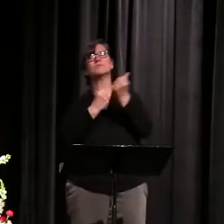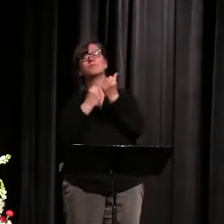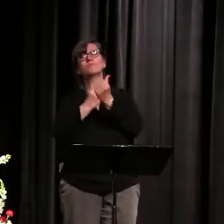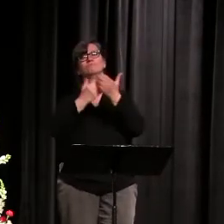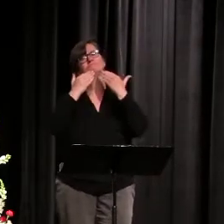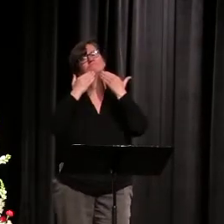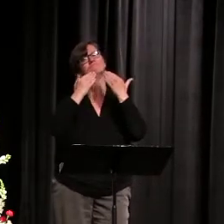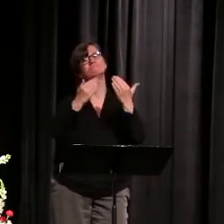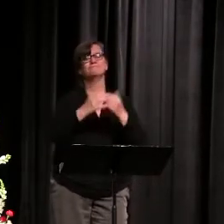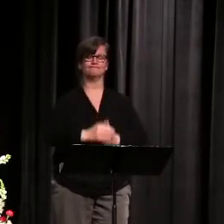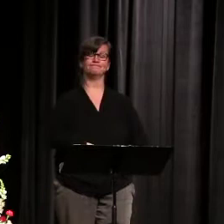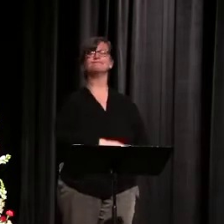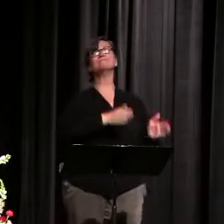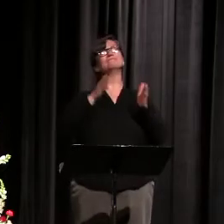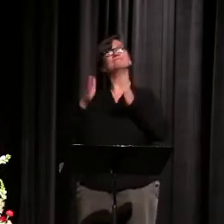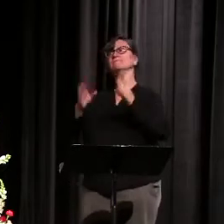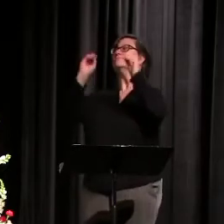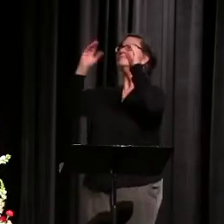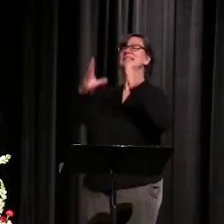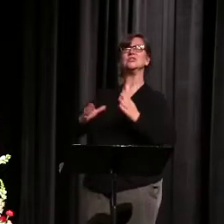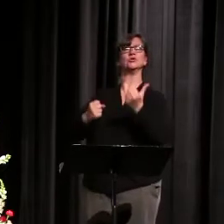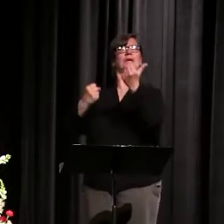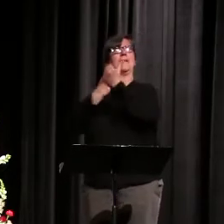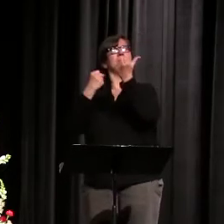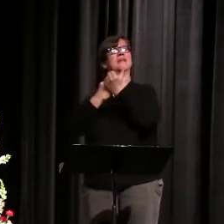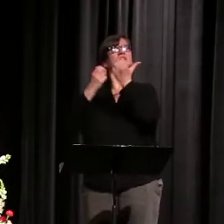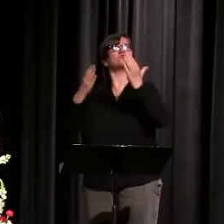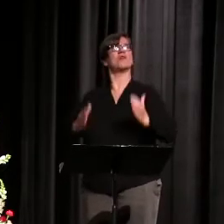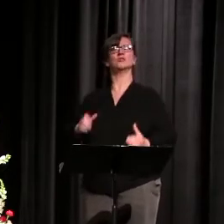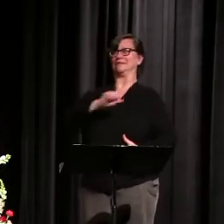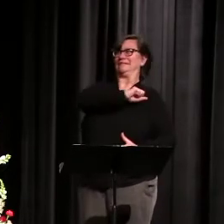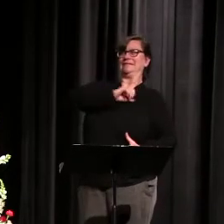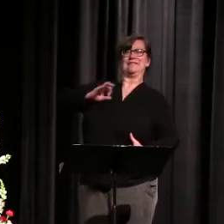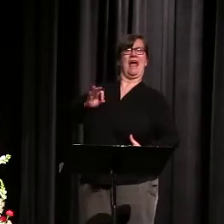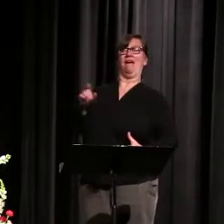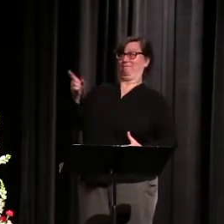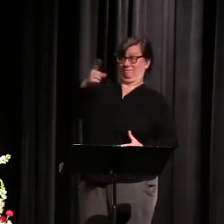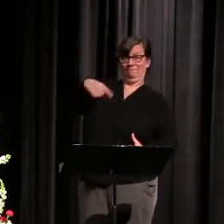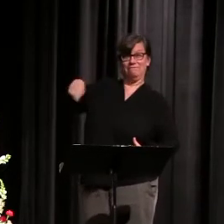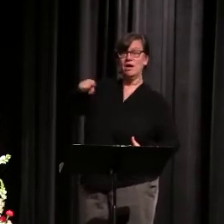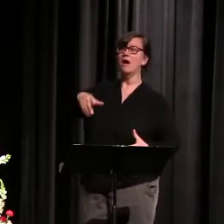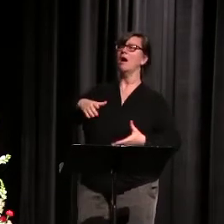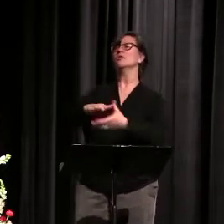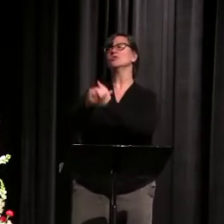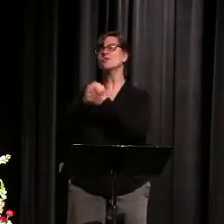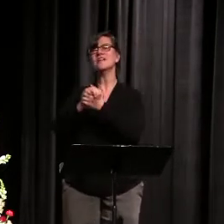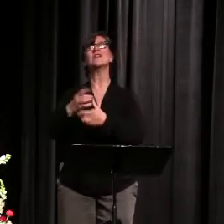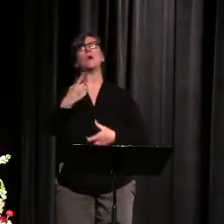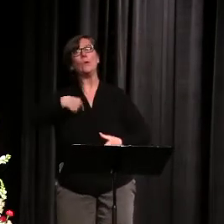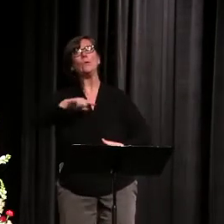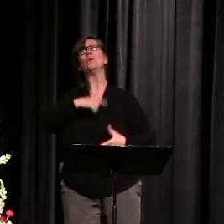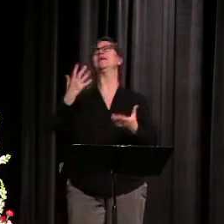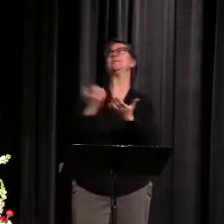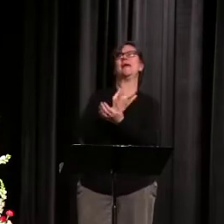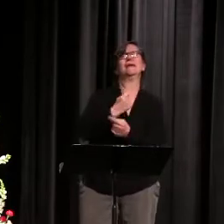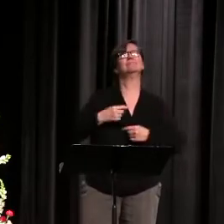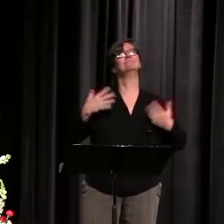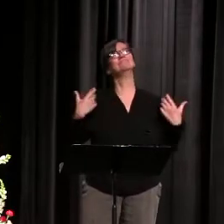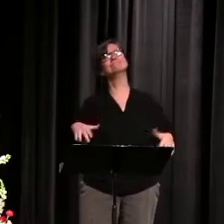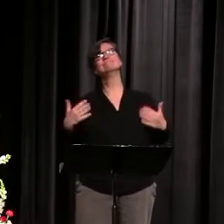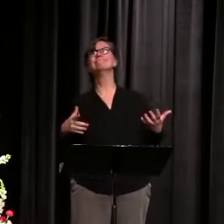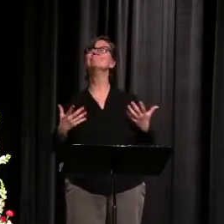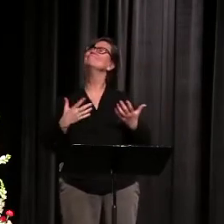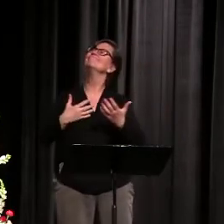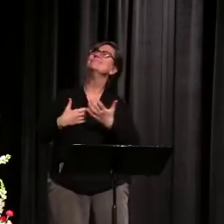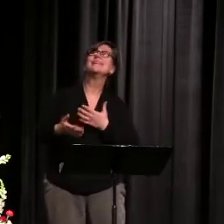To the teachers, administrators, and staff at Fairport High School, congratulations, we made it, despite all the awkward Google